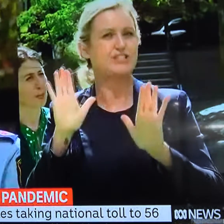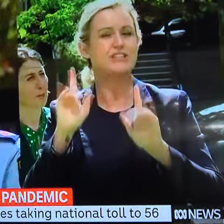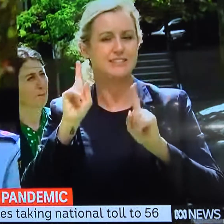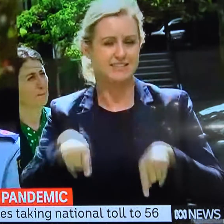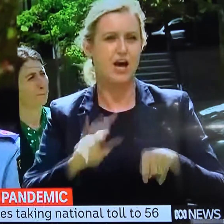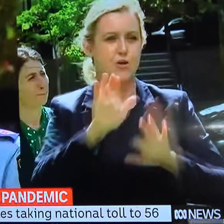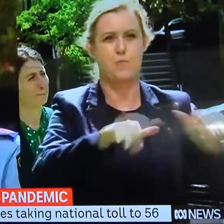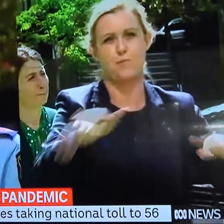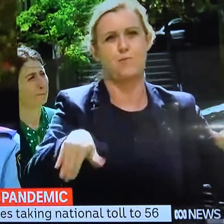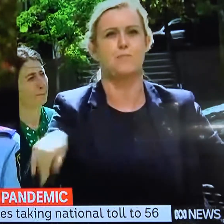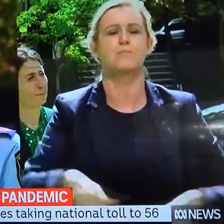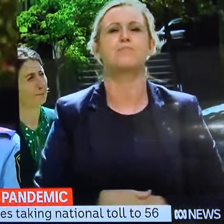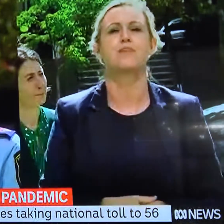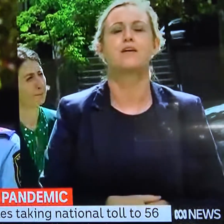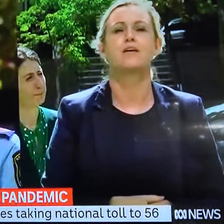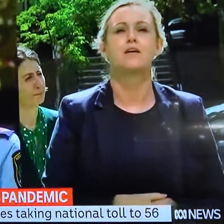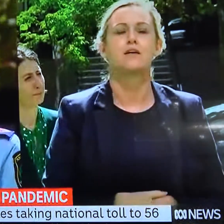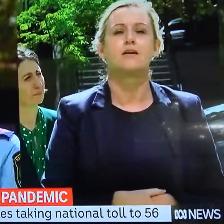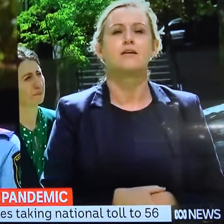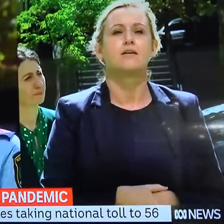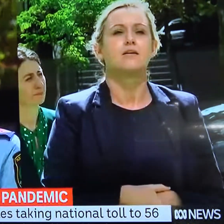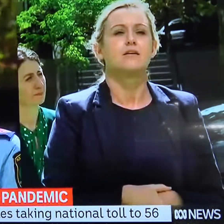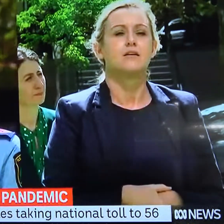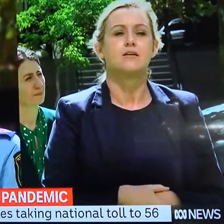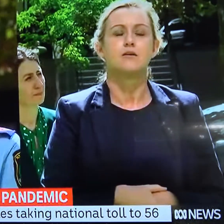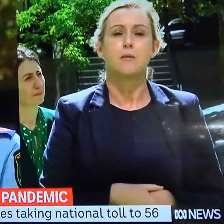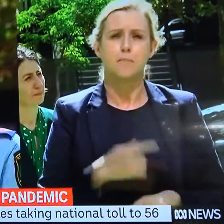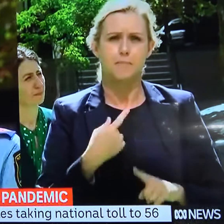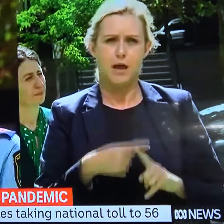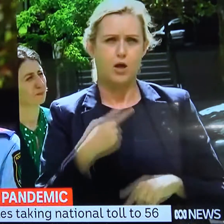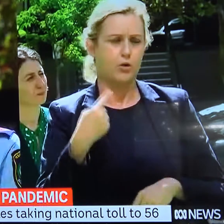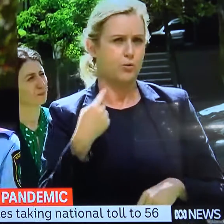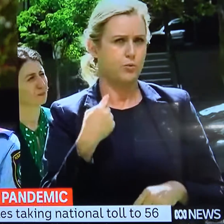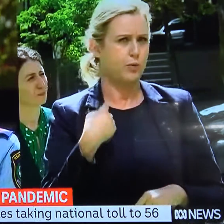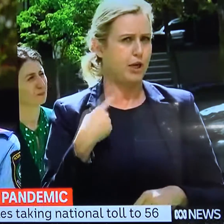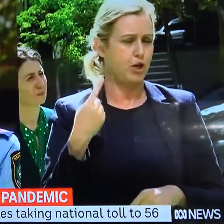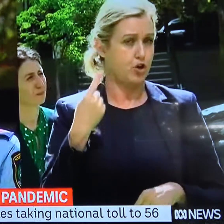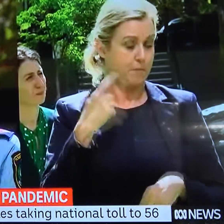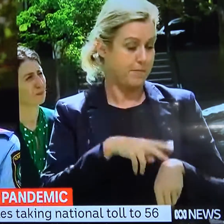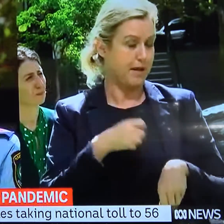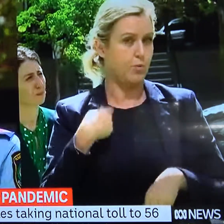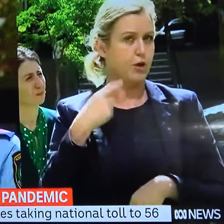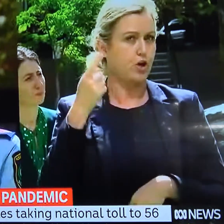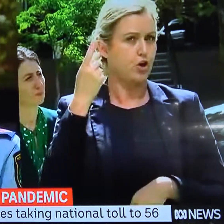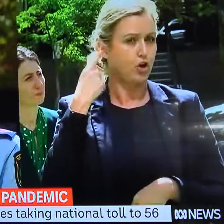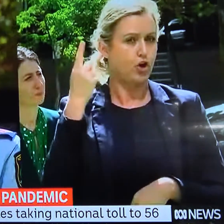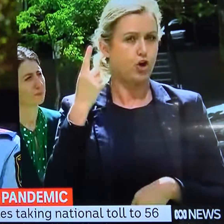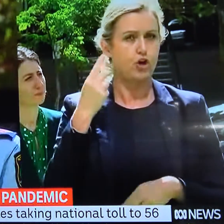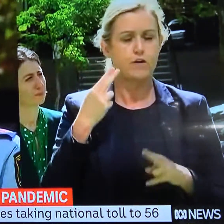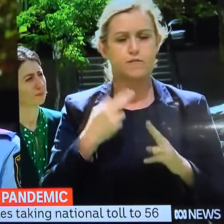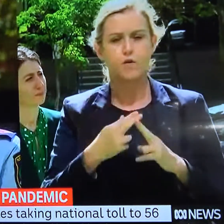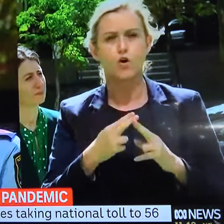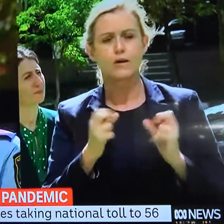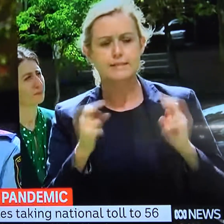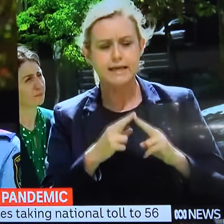way home. Police have also been made aware that there's no cars on the road, either